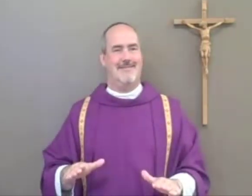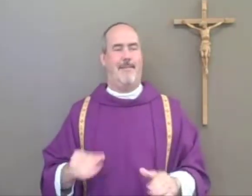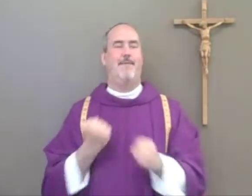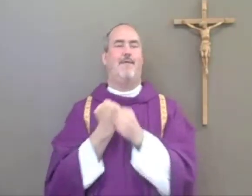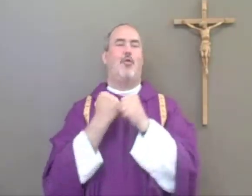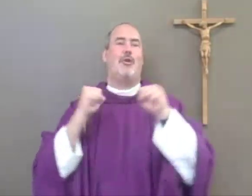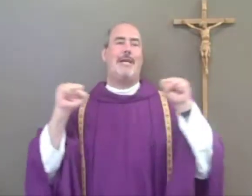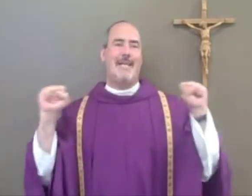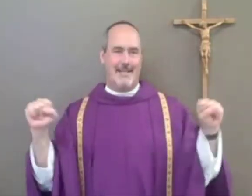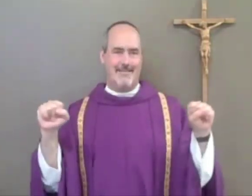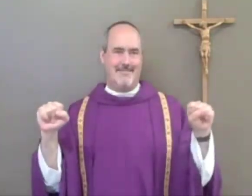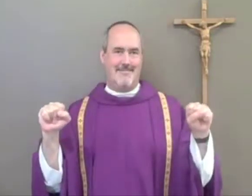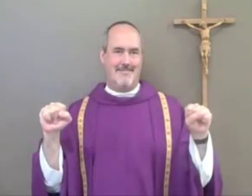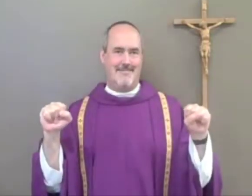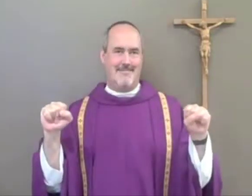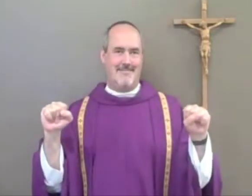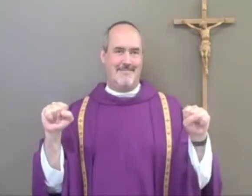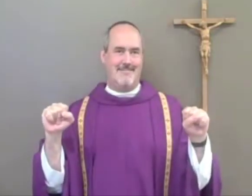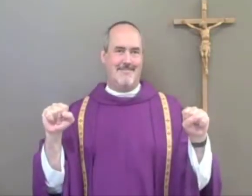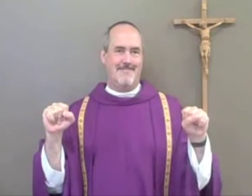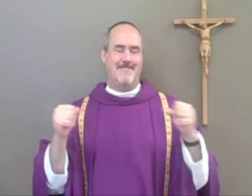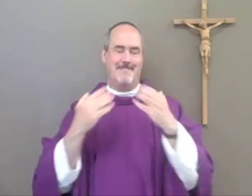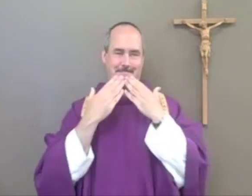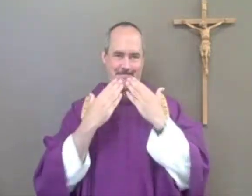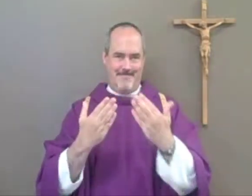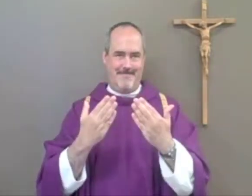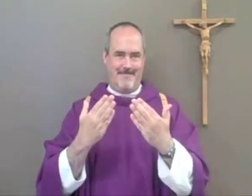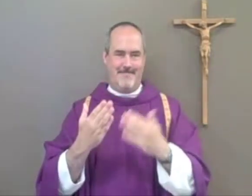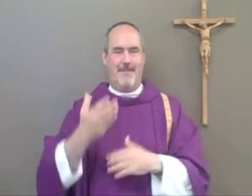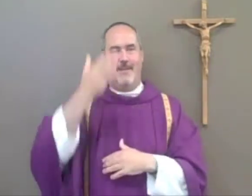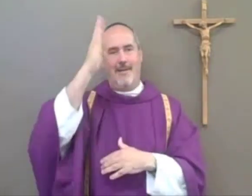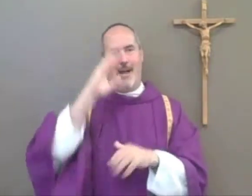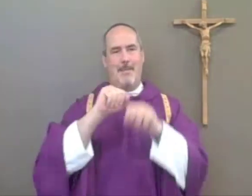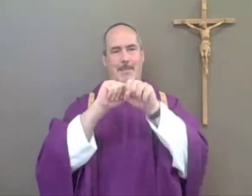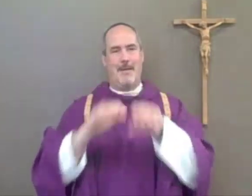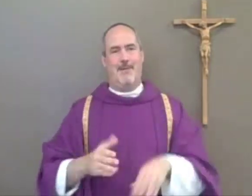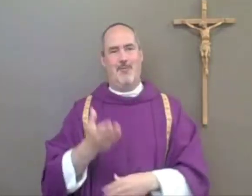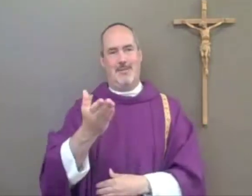You will feel happy, and you will feel free. Thank you, and God bless you.